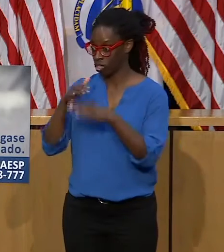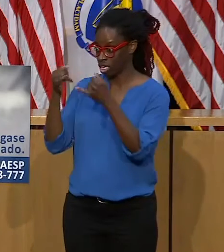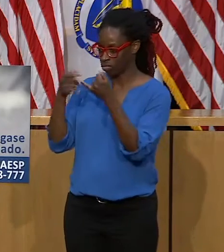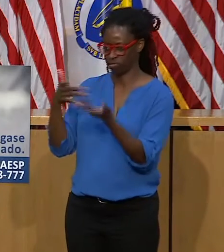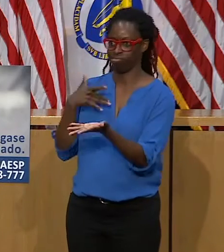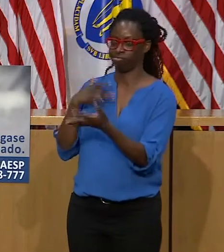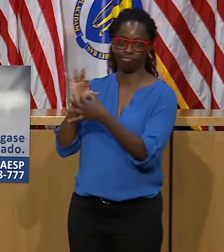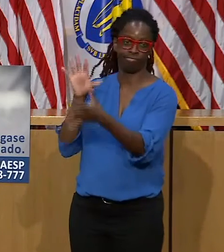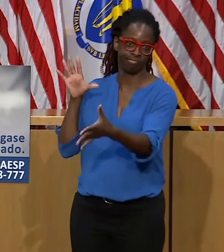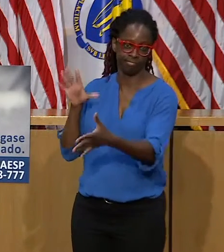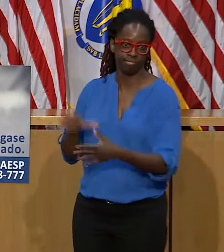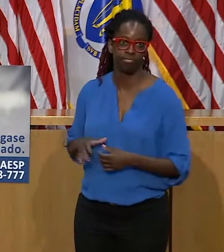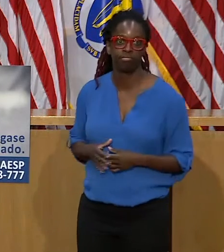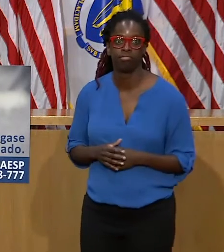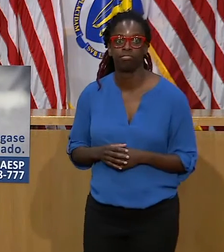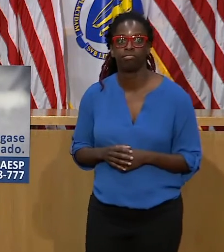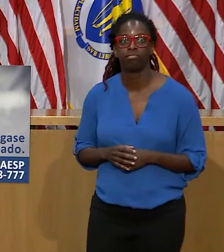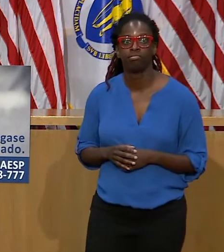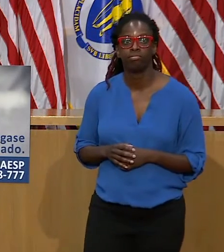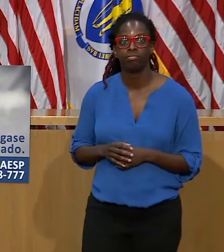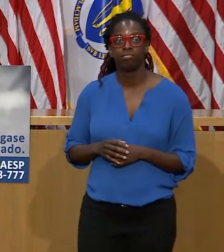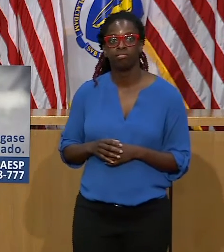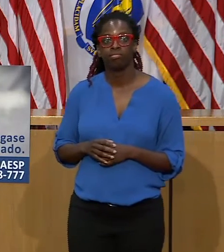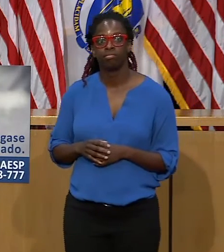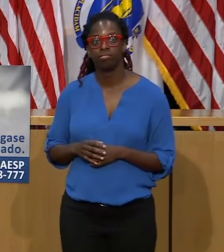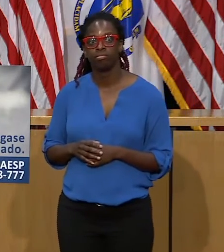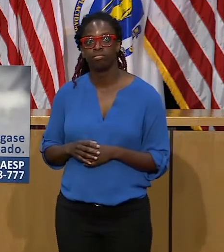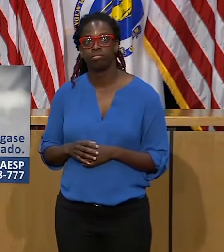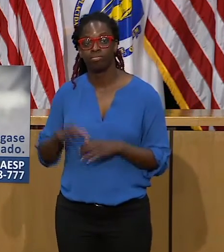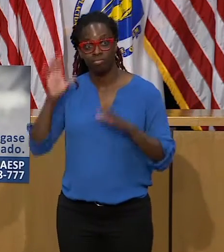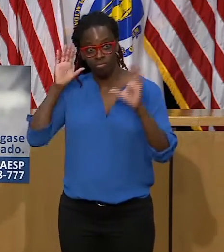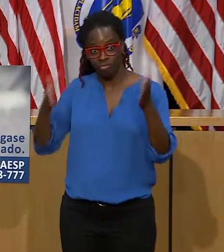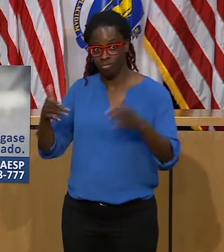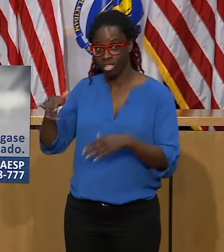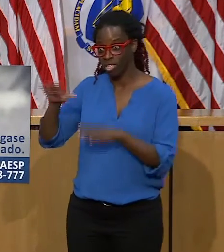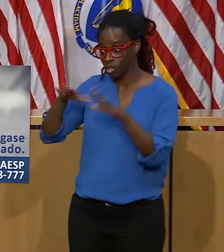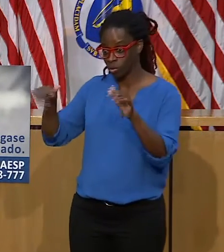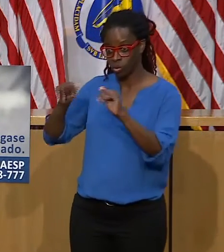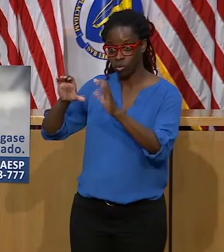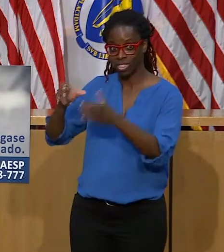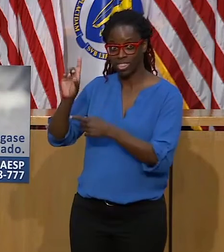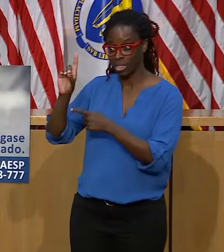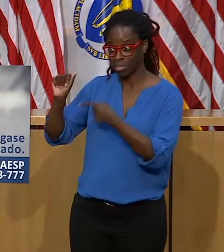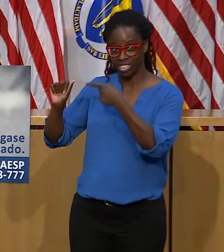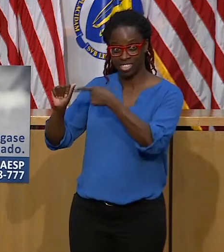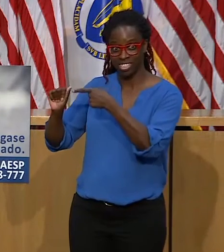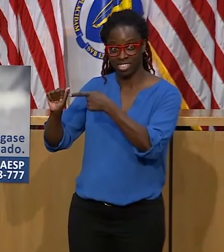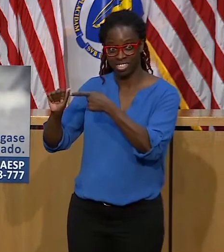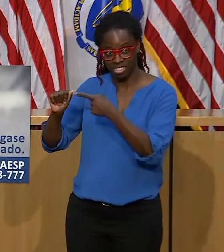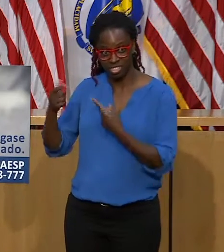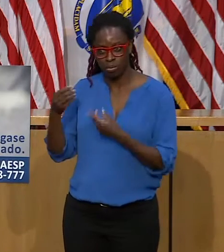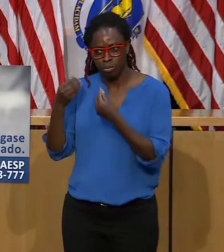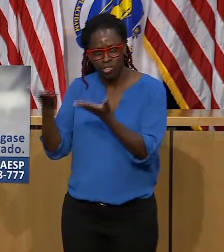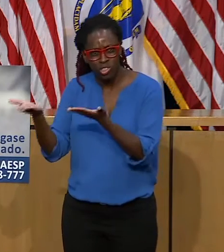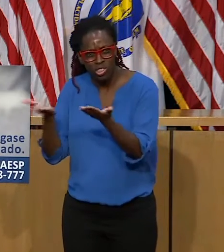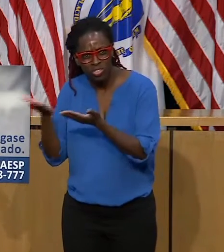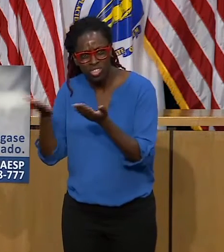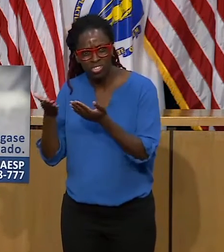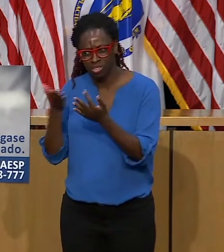receive necessary services through their schools. Because some of these services have been put on hold during the